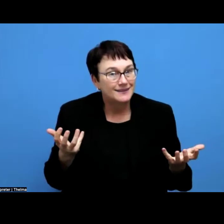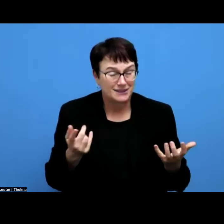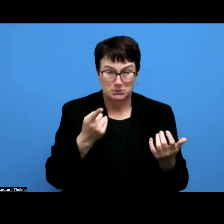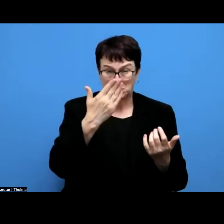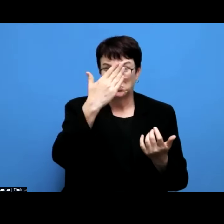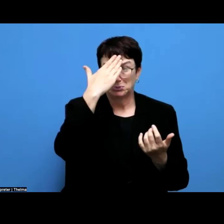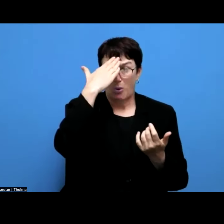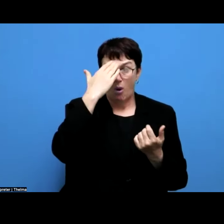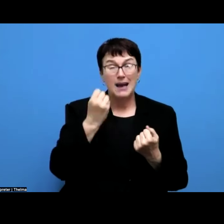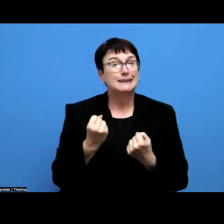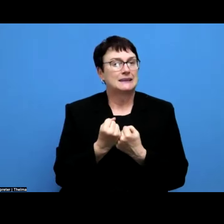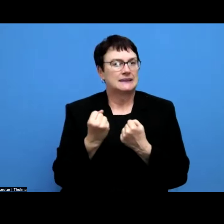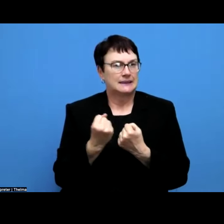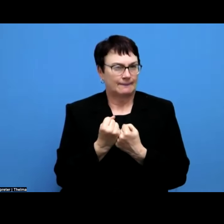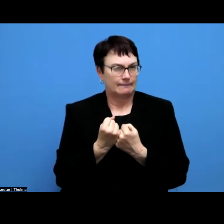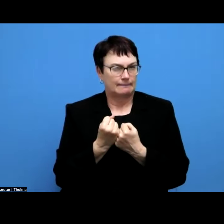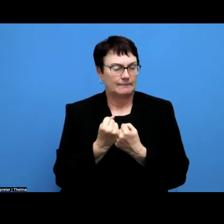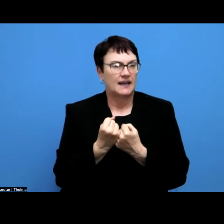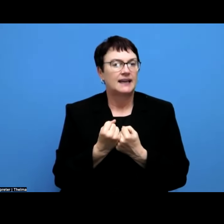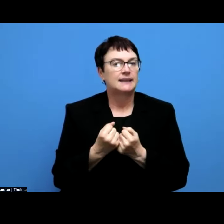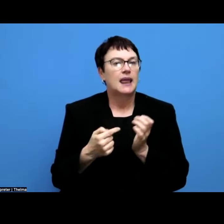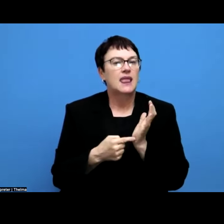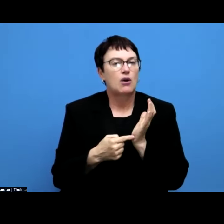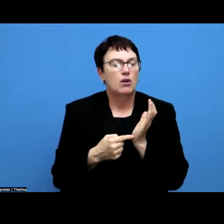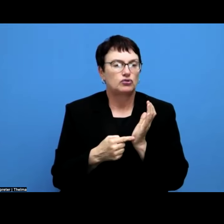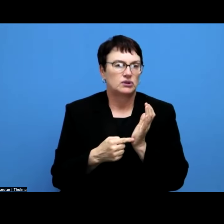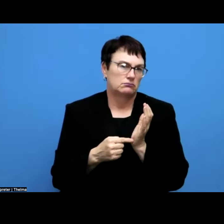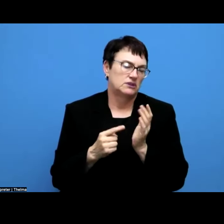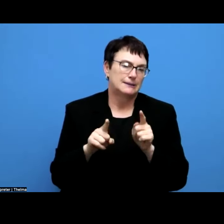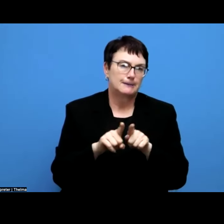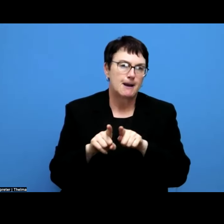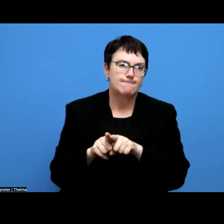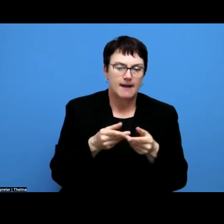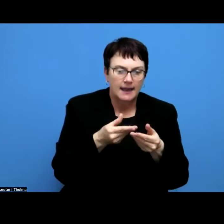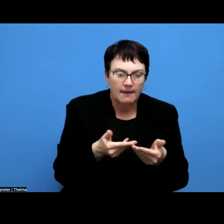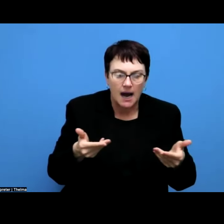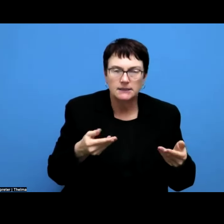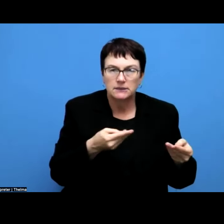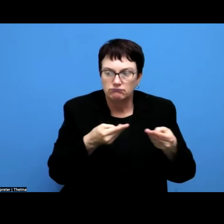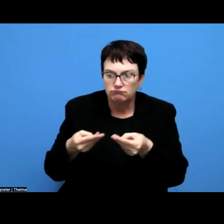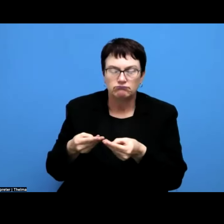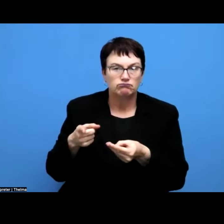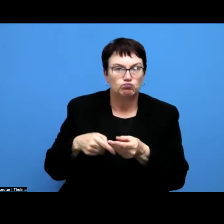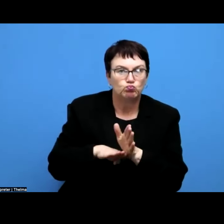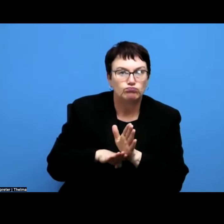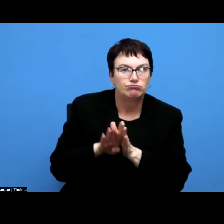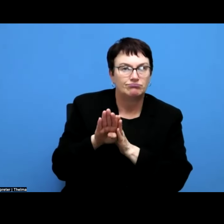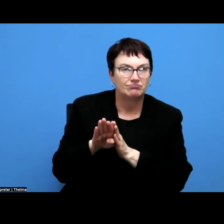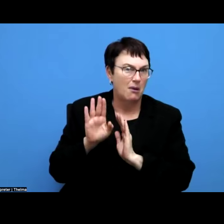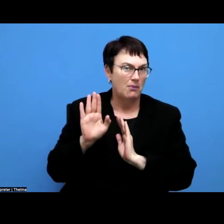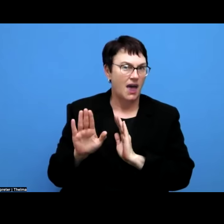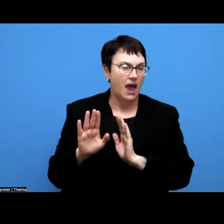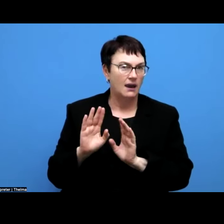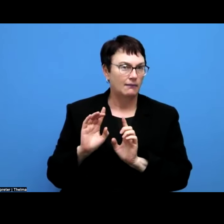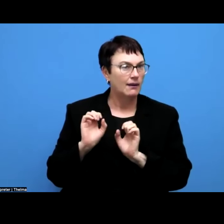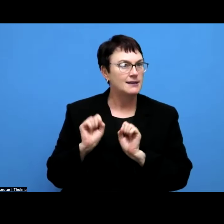and services, where systems have been revamped and then actually enhanced so that they can meet and